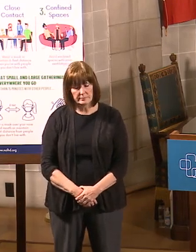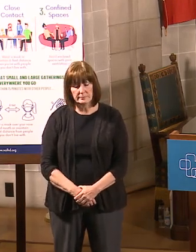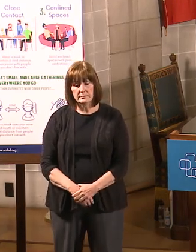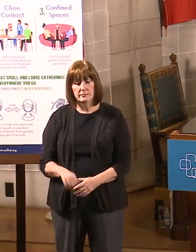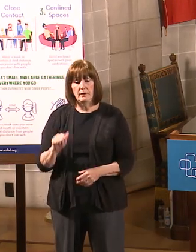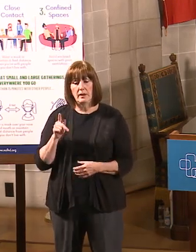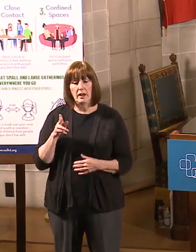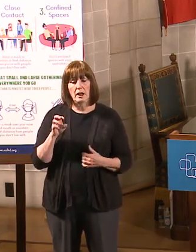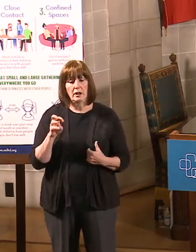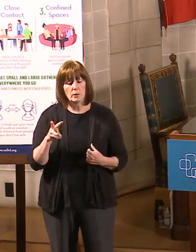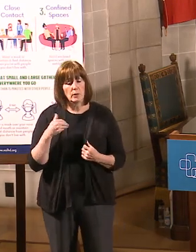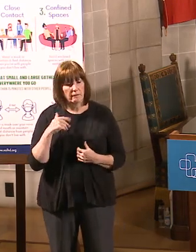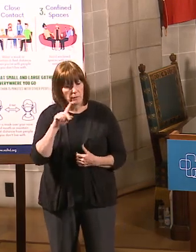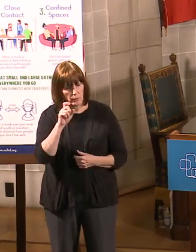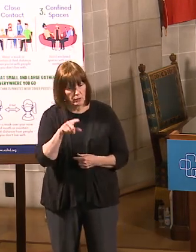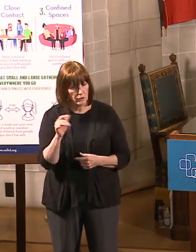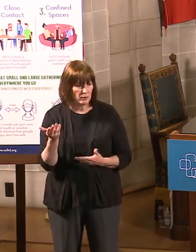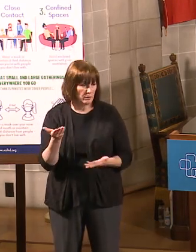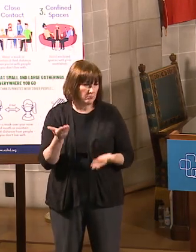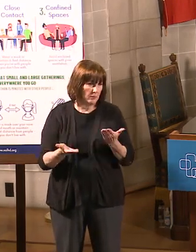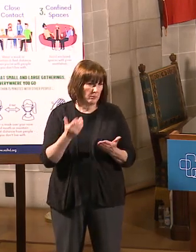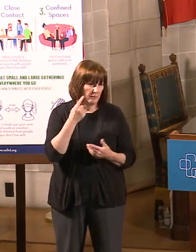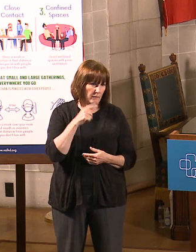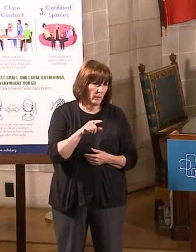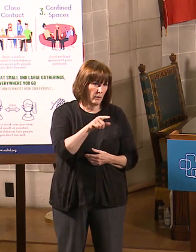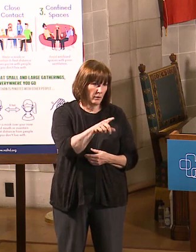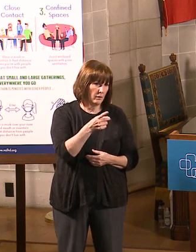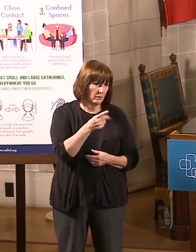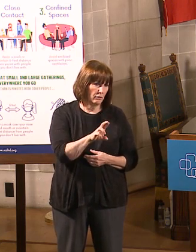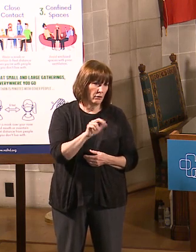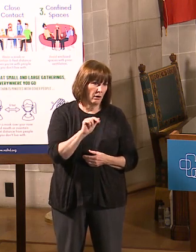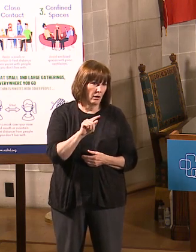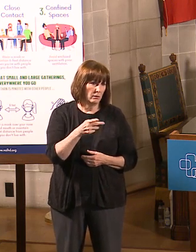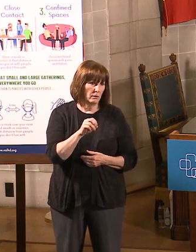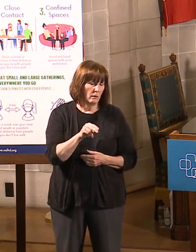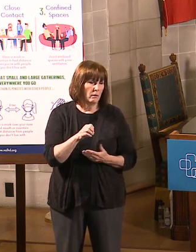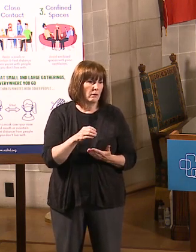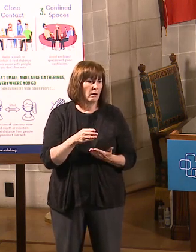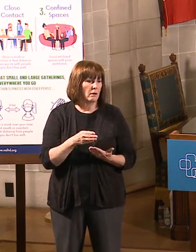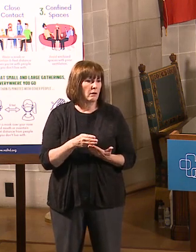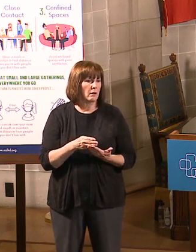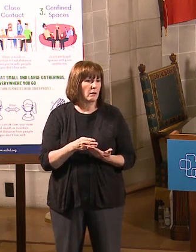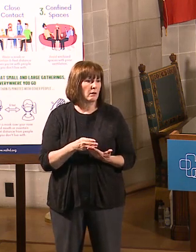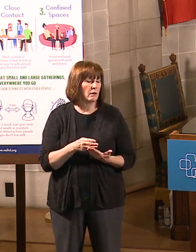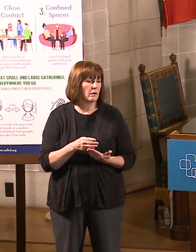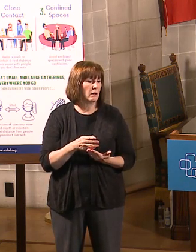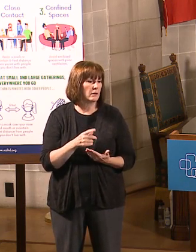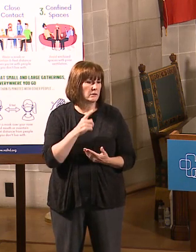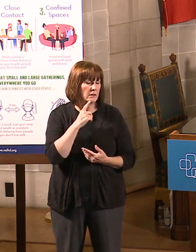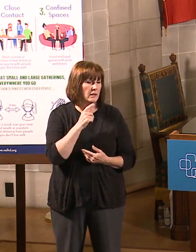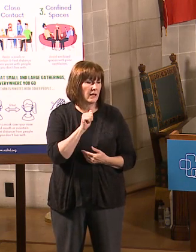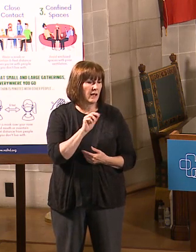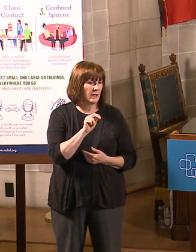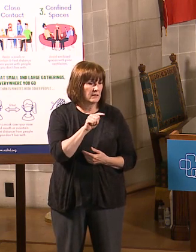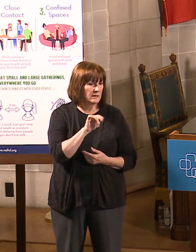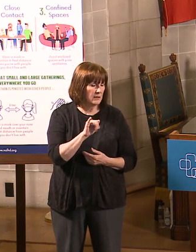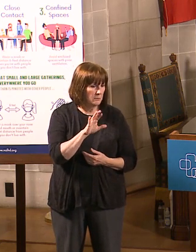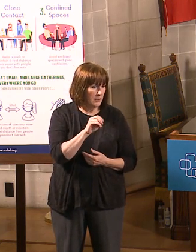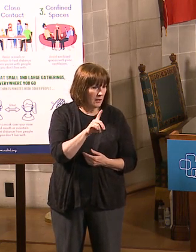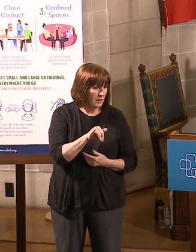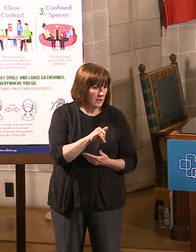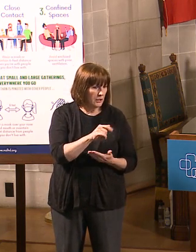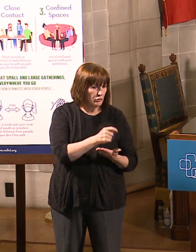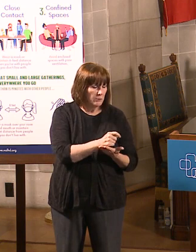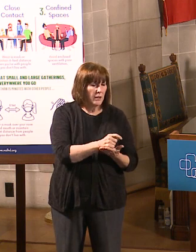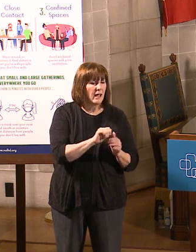Andrew also has some questions that might be for you, Dr. Antone. He, before the program started, sending questions about antibody treatments. He wants